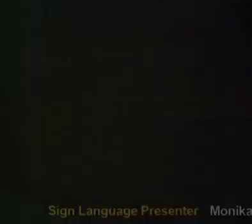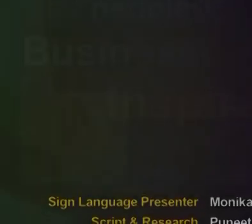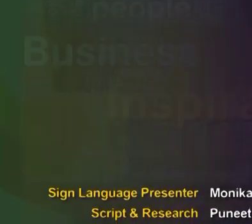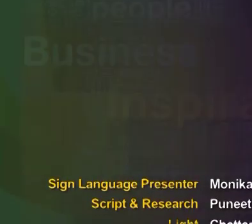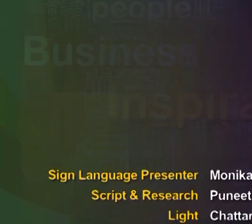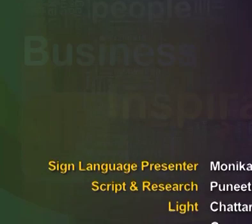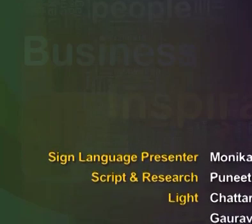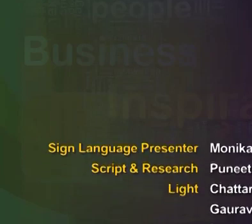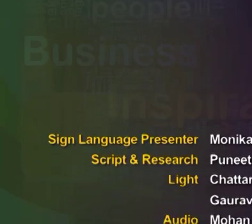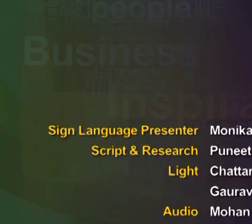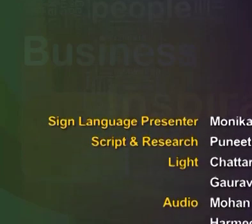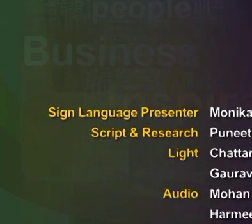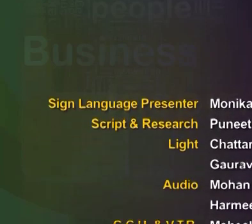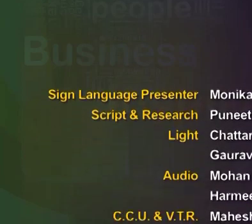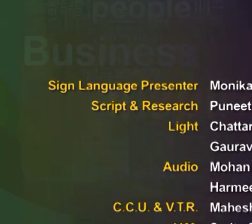Thank you.